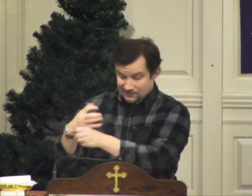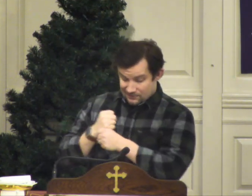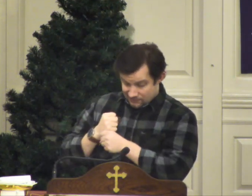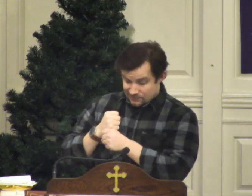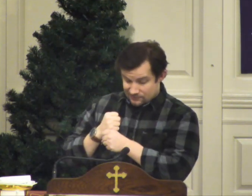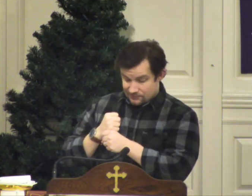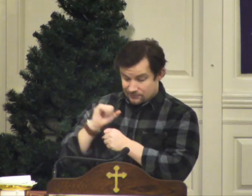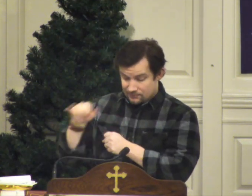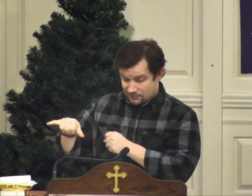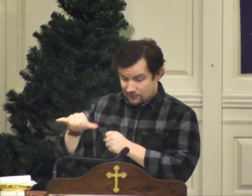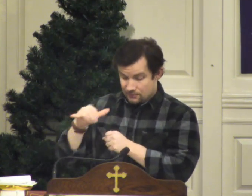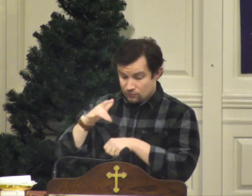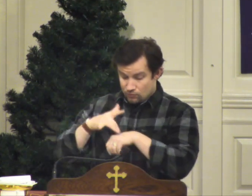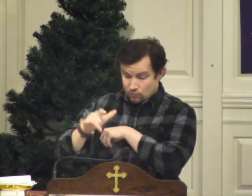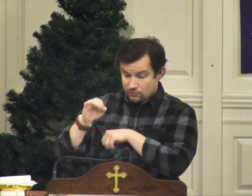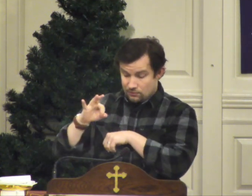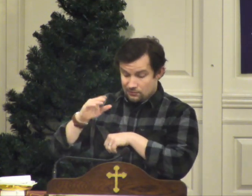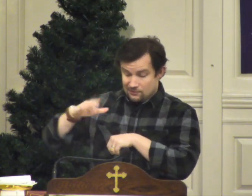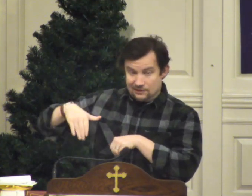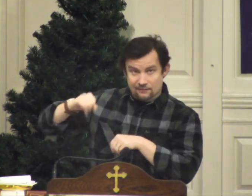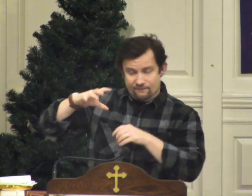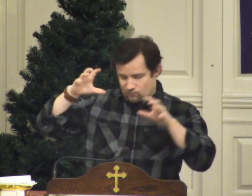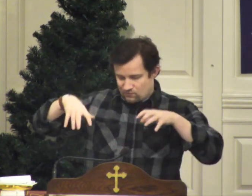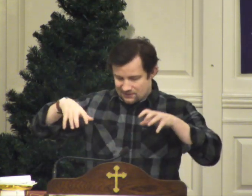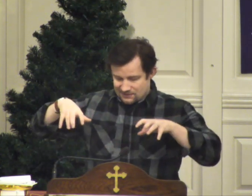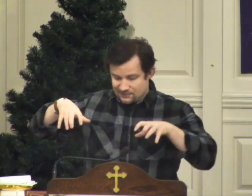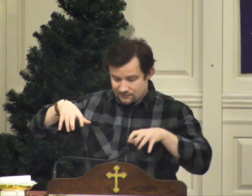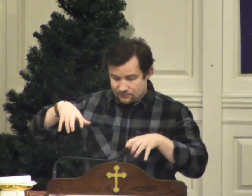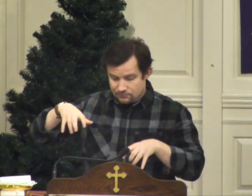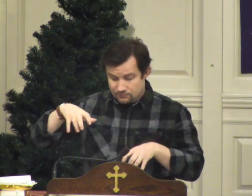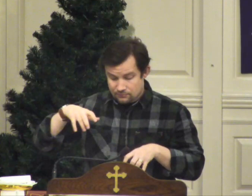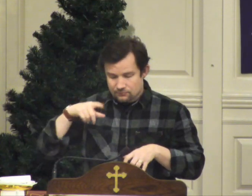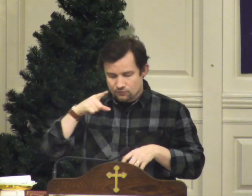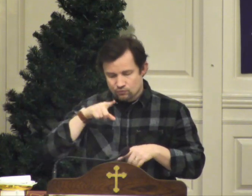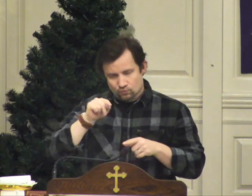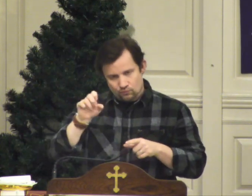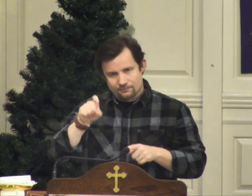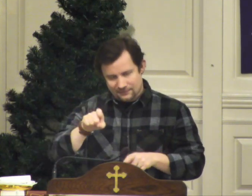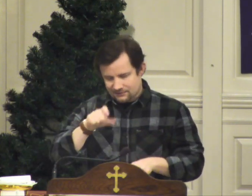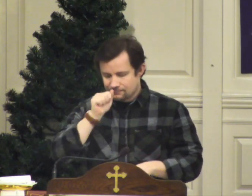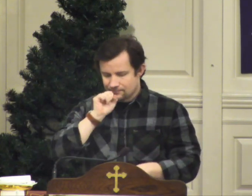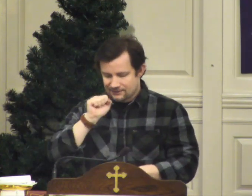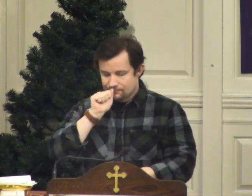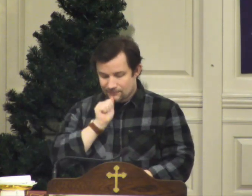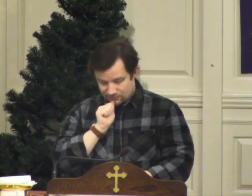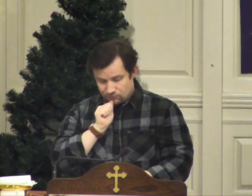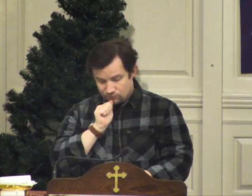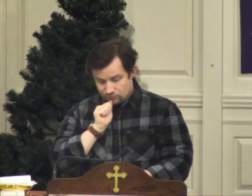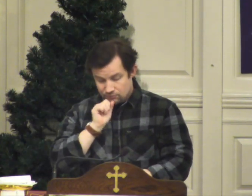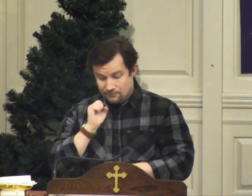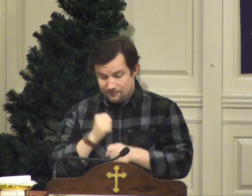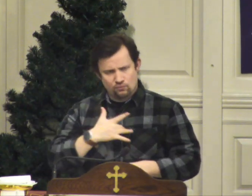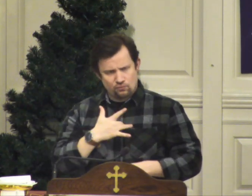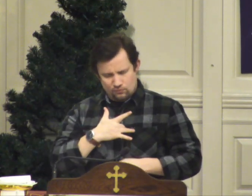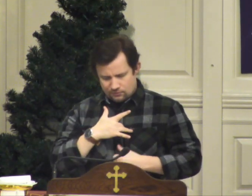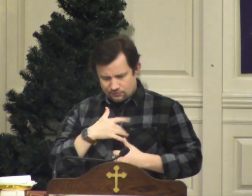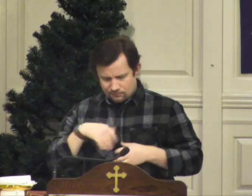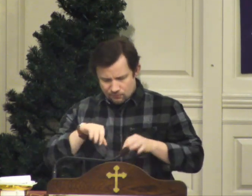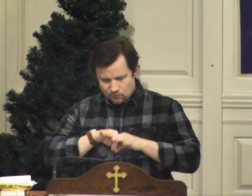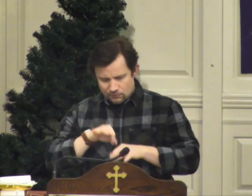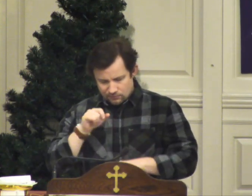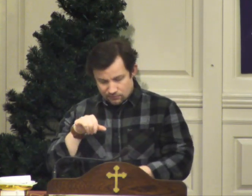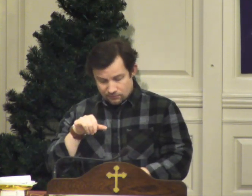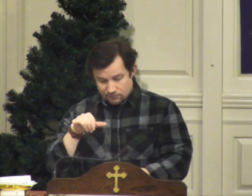until it receives the early and the late rains. You too must be patient. Make your hearts